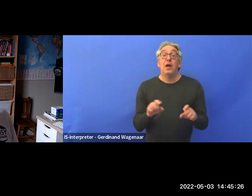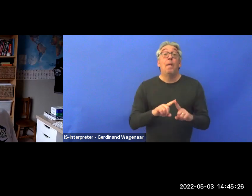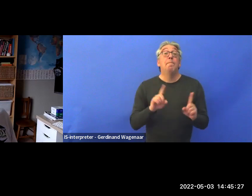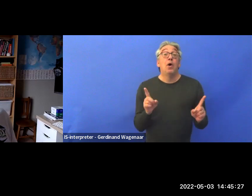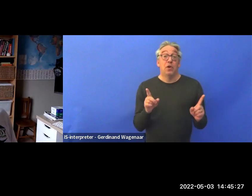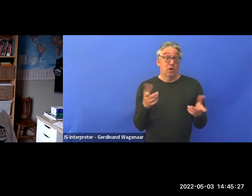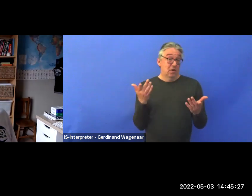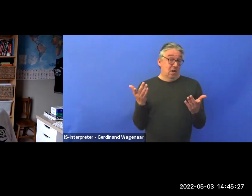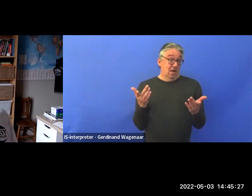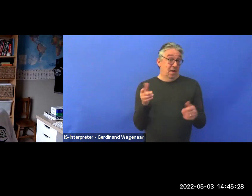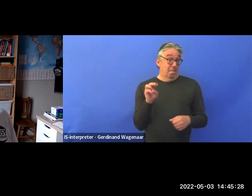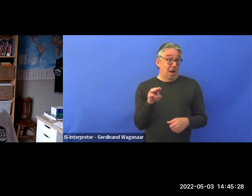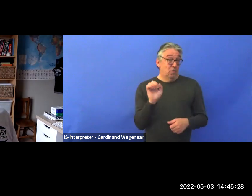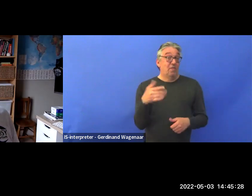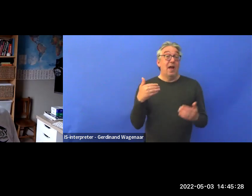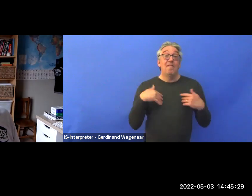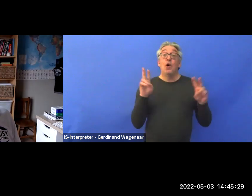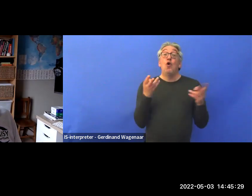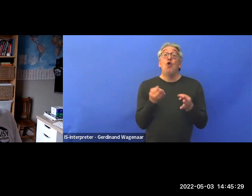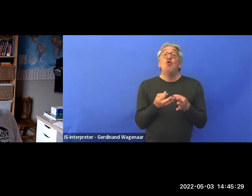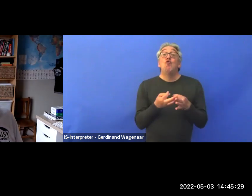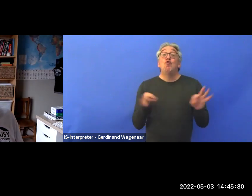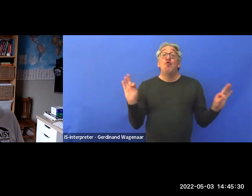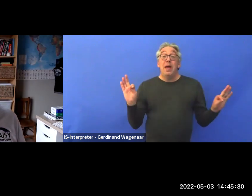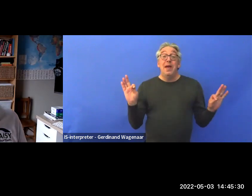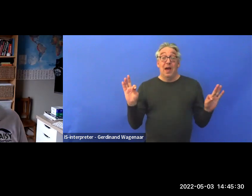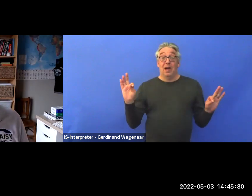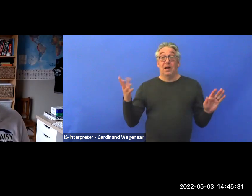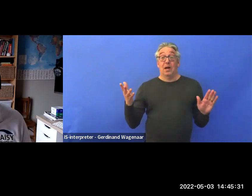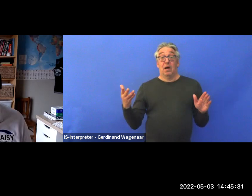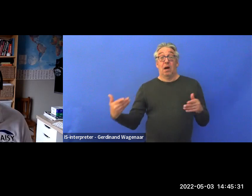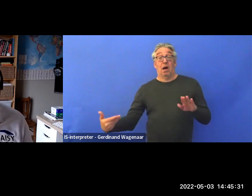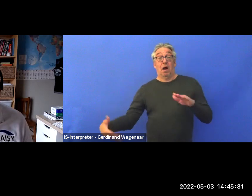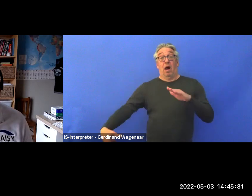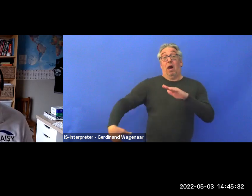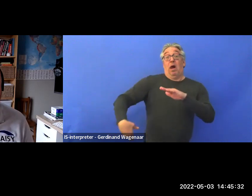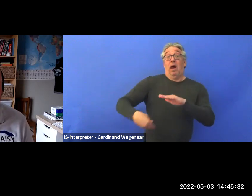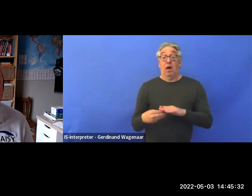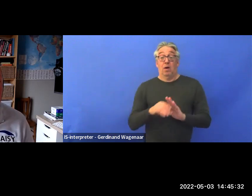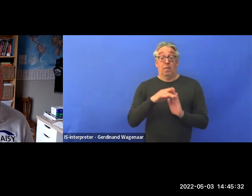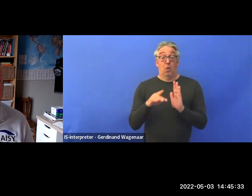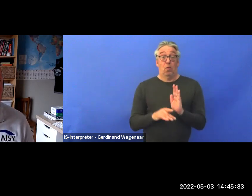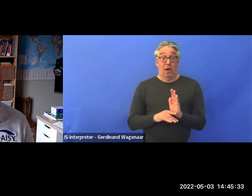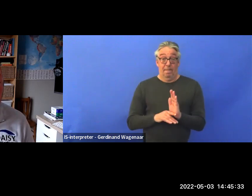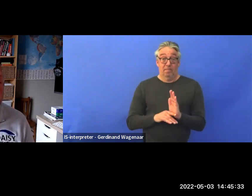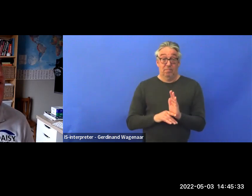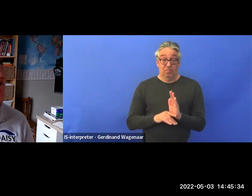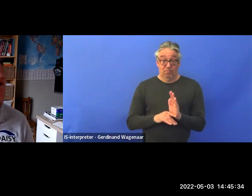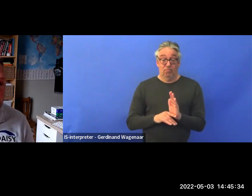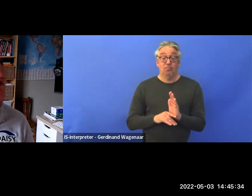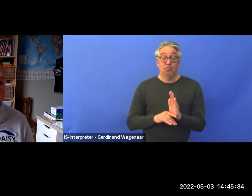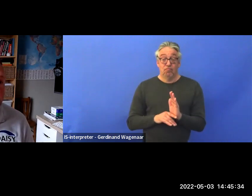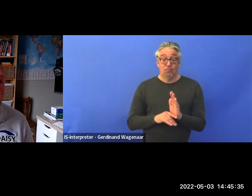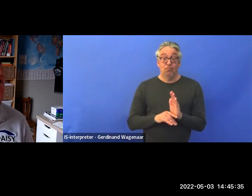plugin for you to be able to produce really good EPUB from Microsoft Word. At the